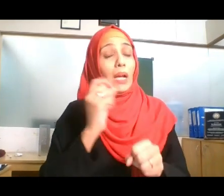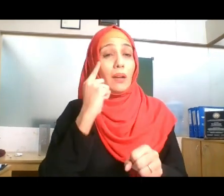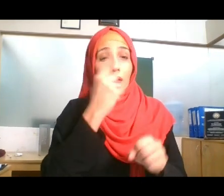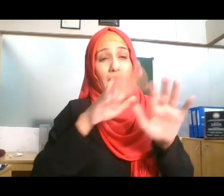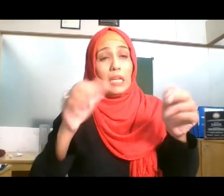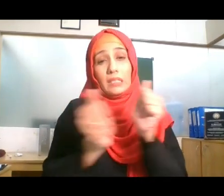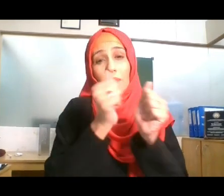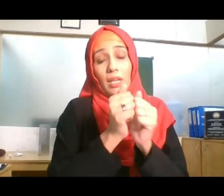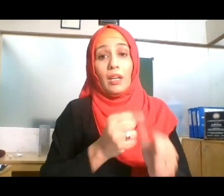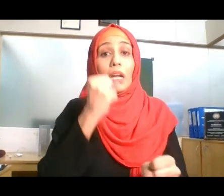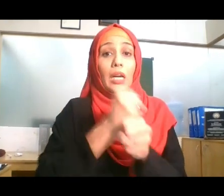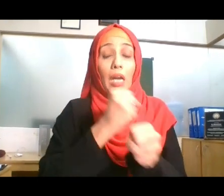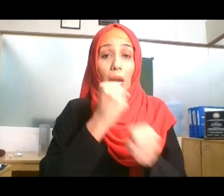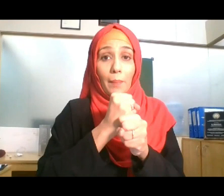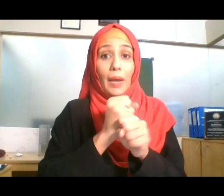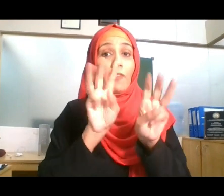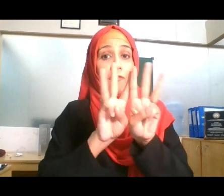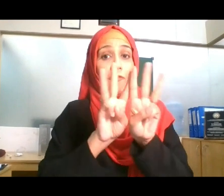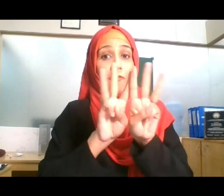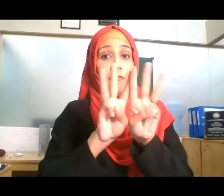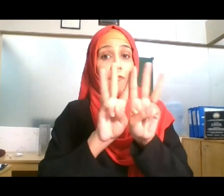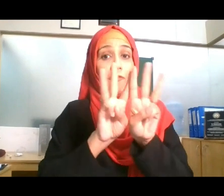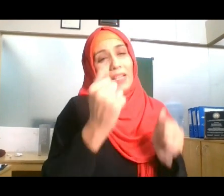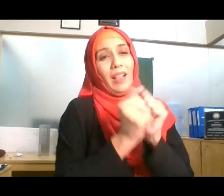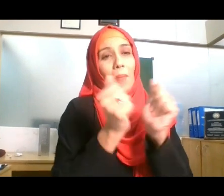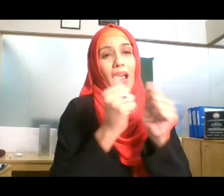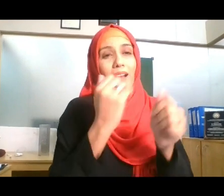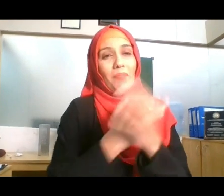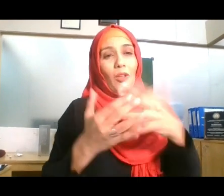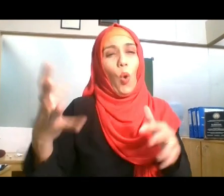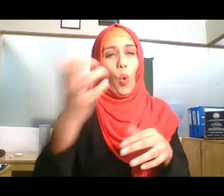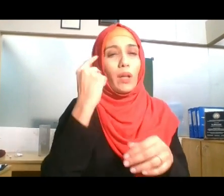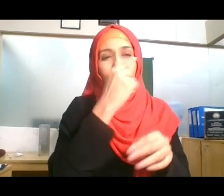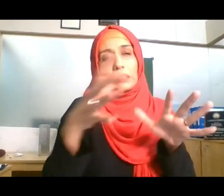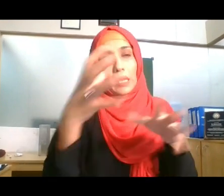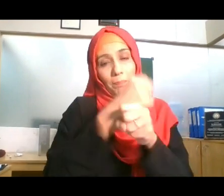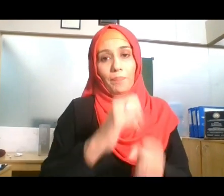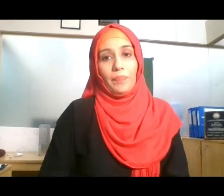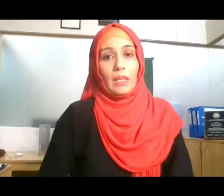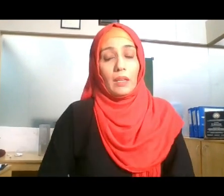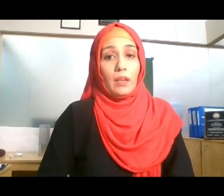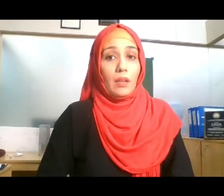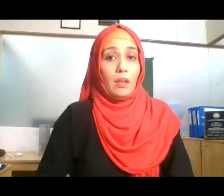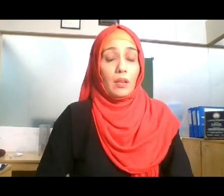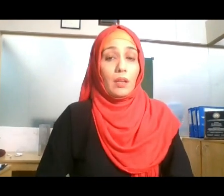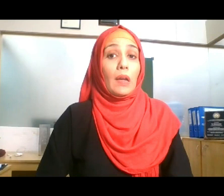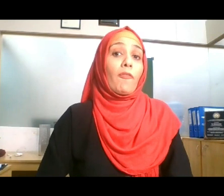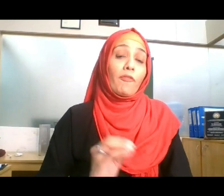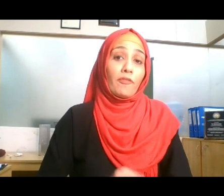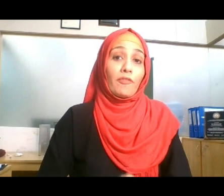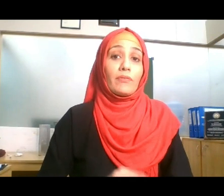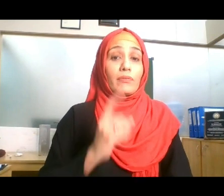that the government websites would be made accessible. Lastly, taking advantage of the First Lady's